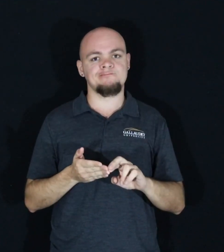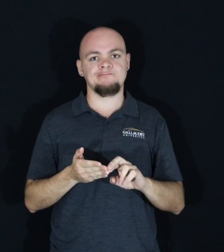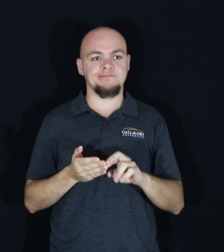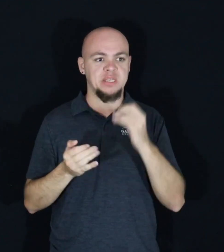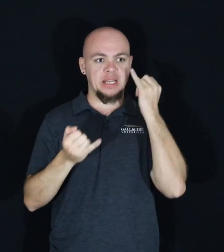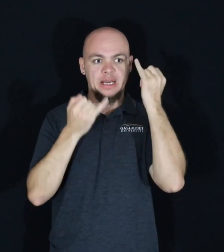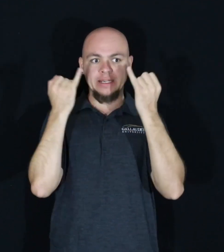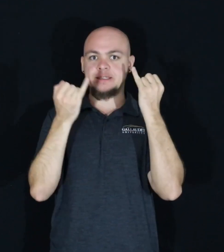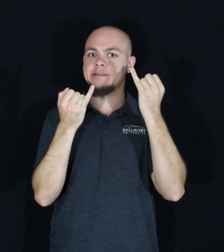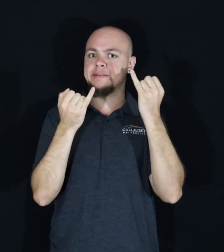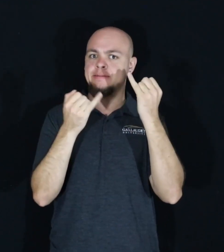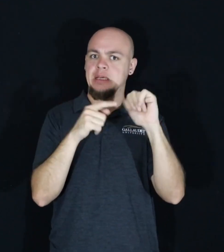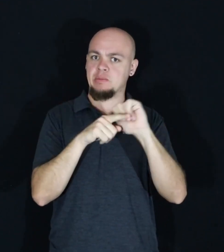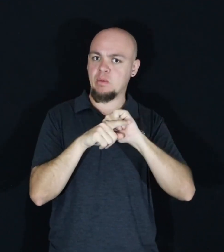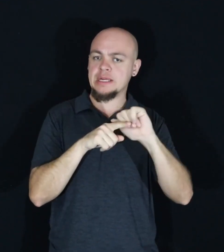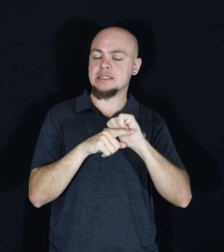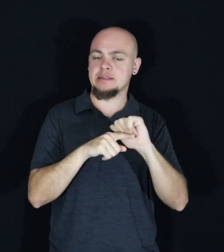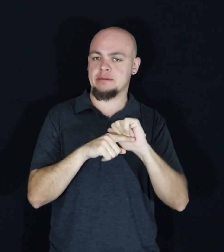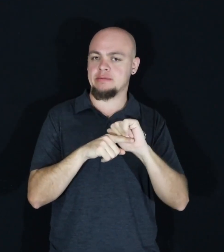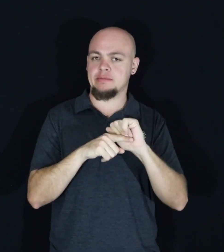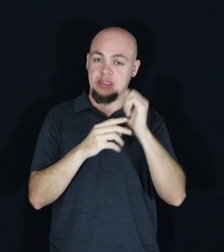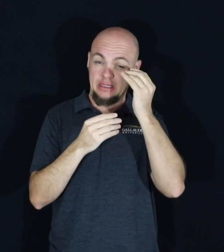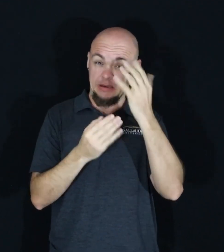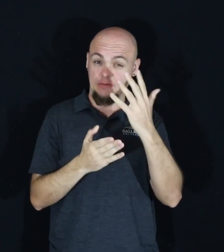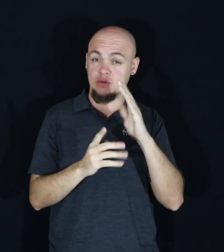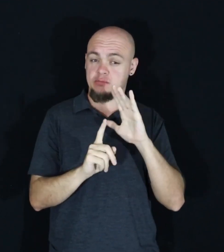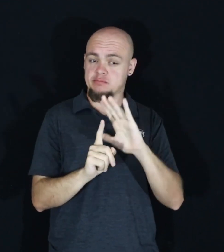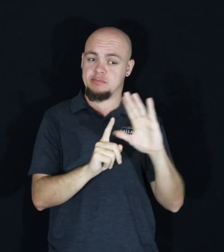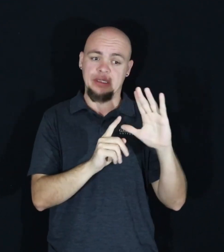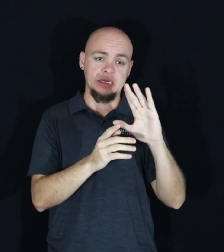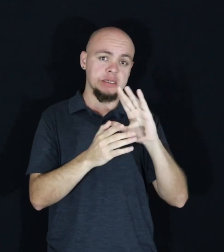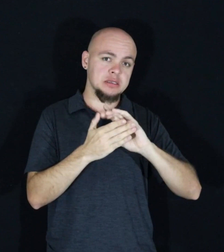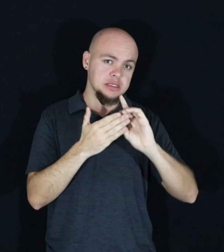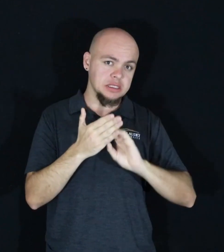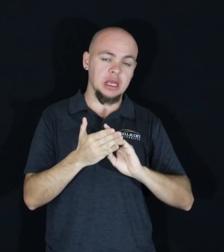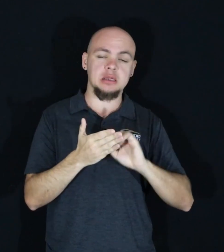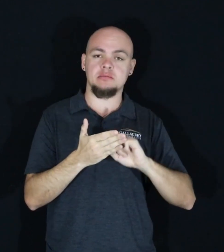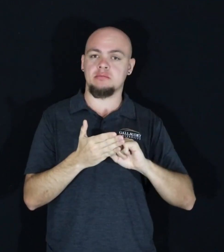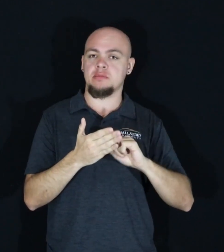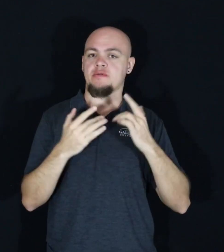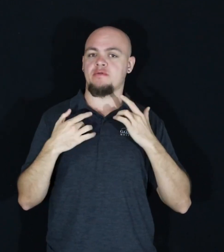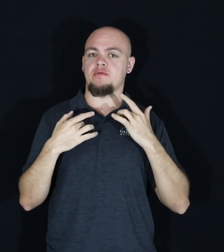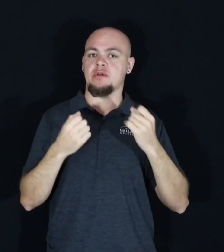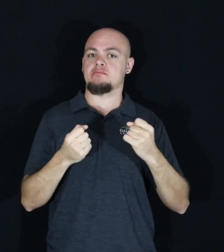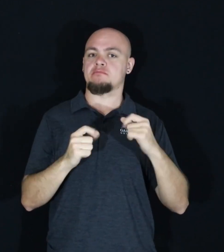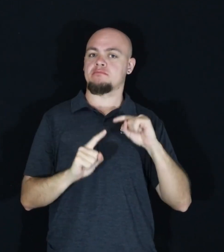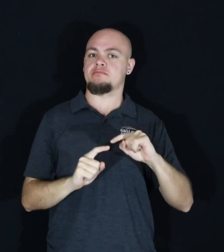ideas and practices that inform design's contribution to human